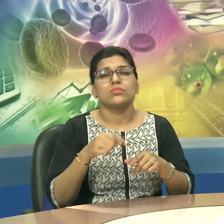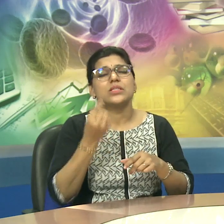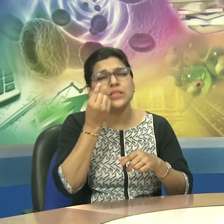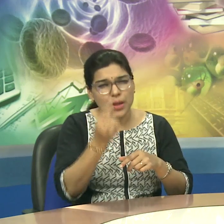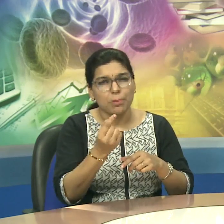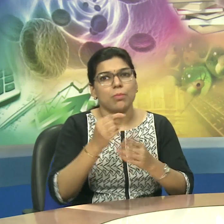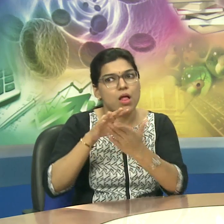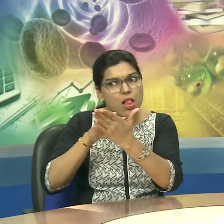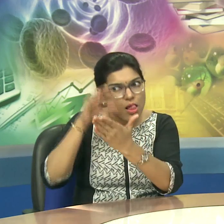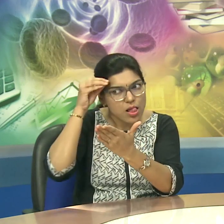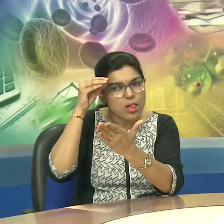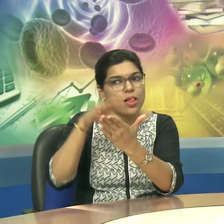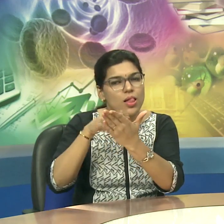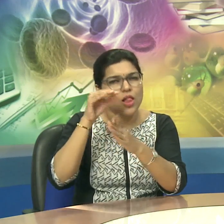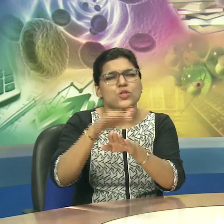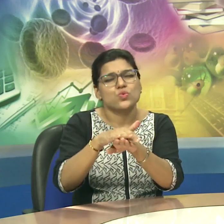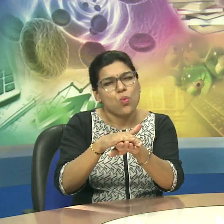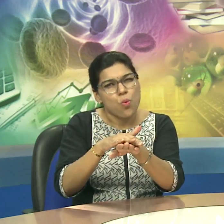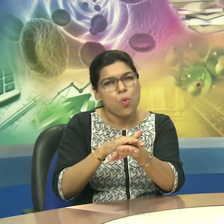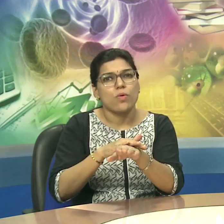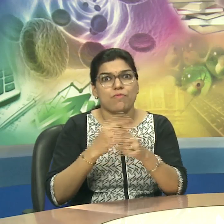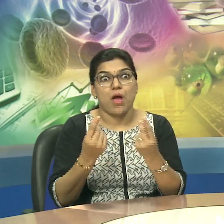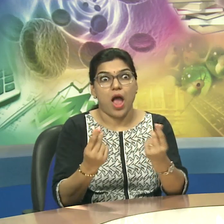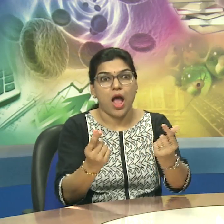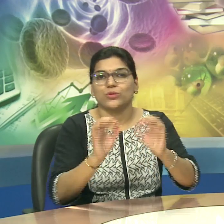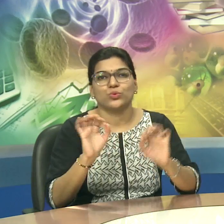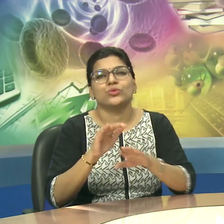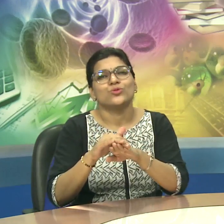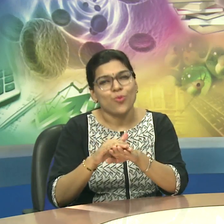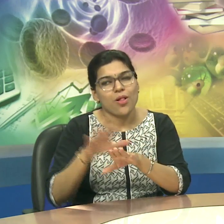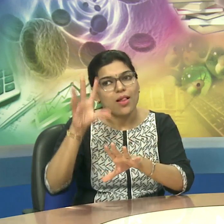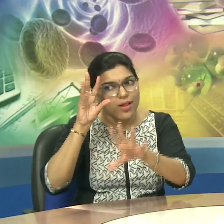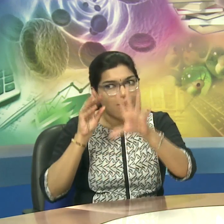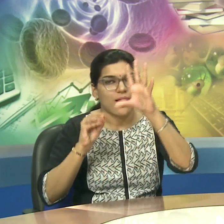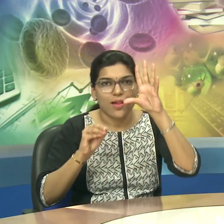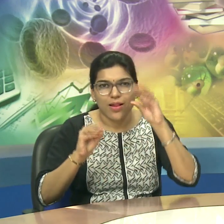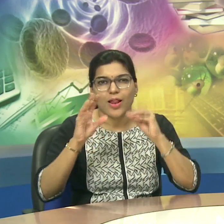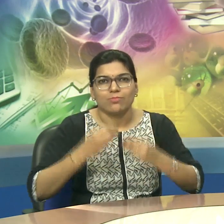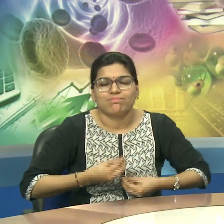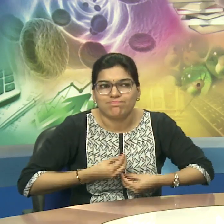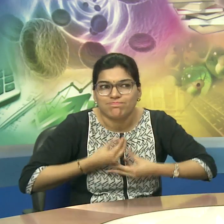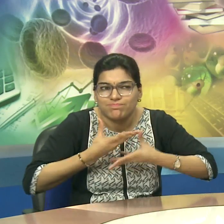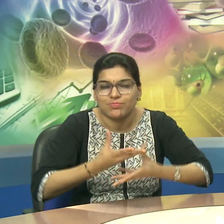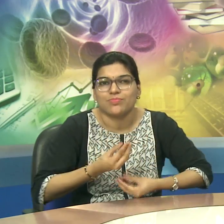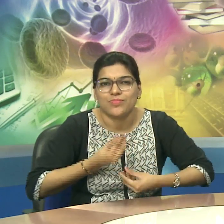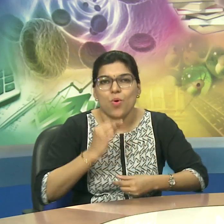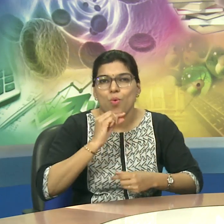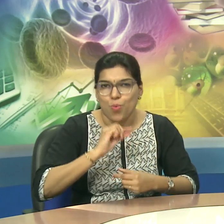And whatever sentences they speak, they learn it in a